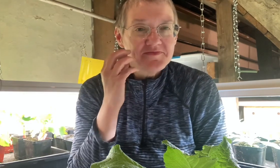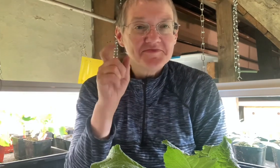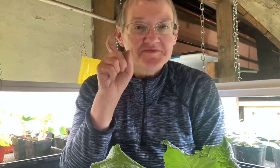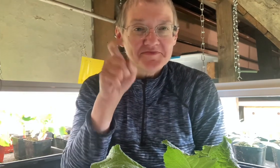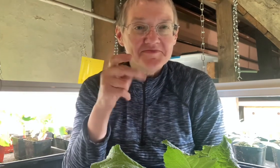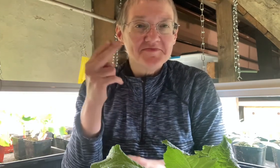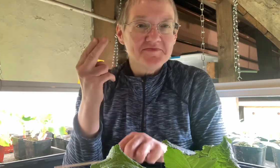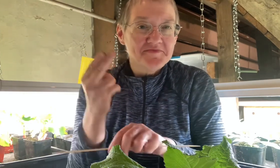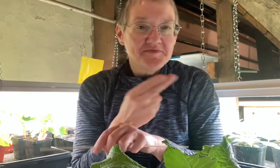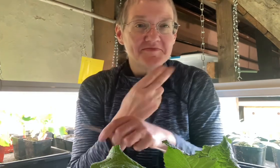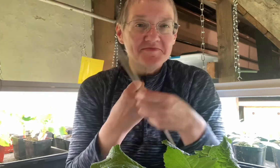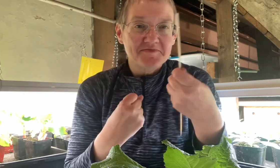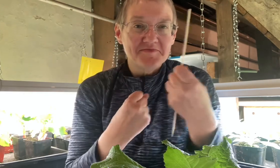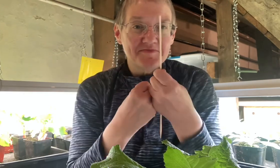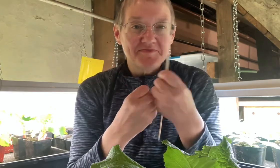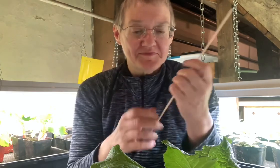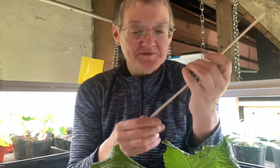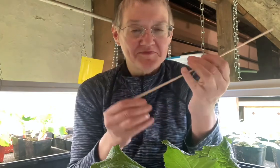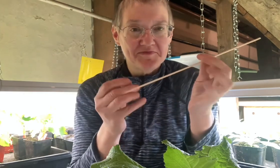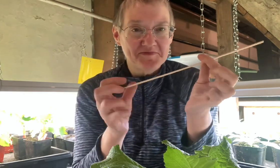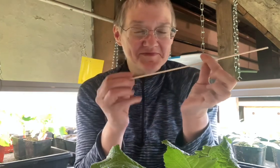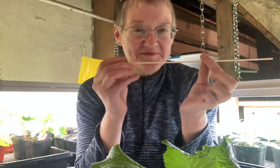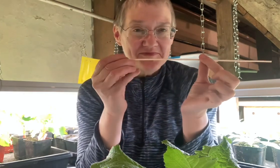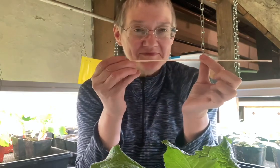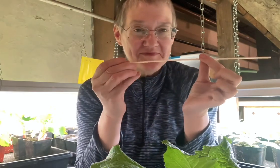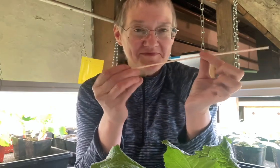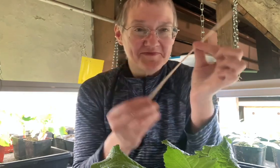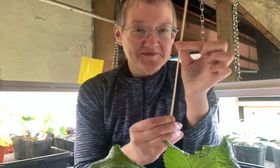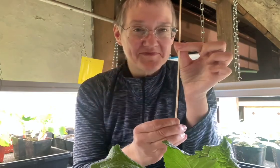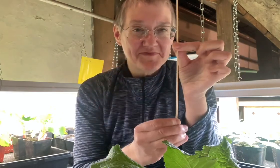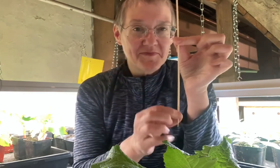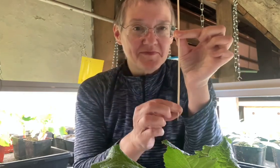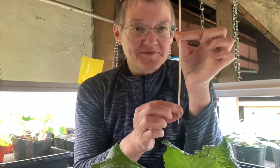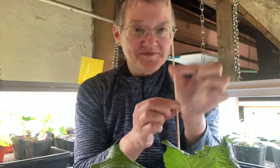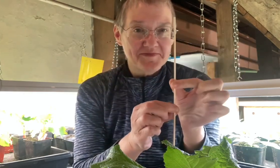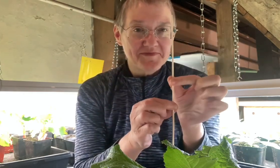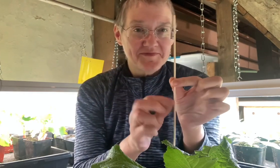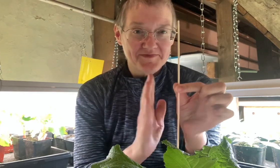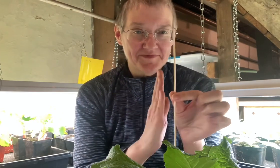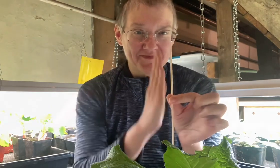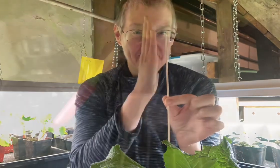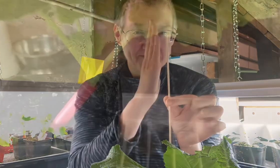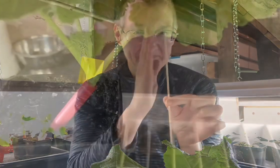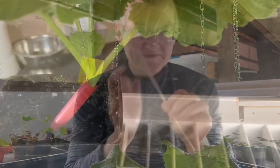thick. So I'm going to use a skewer to support it.